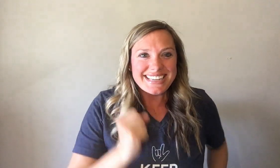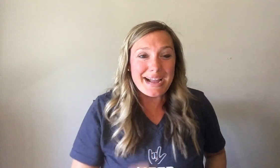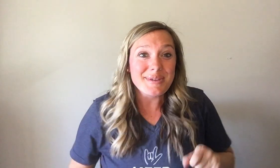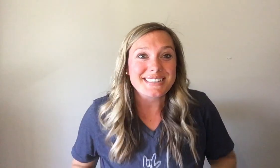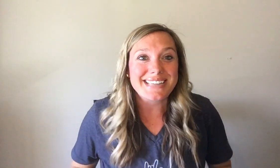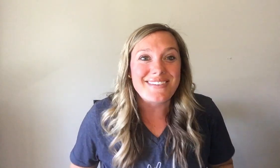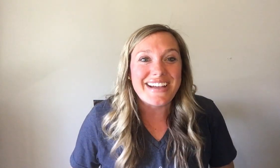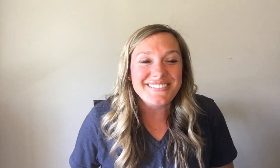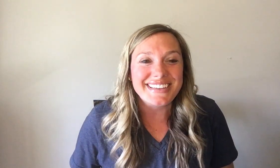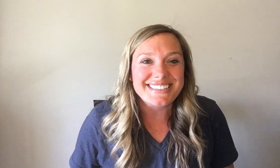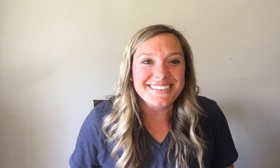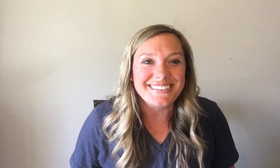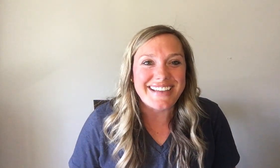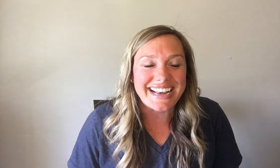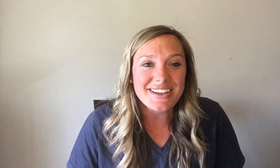I'm gonna stomp my feet too, ready?